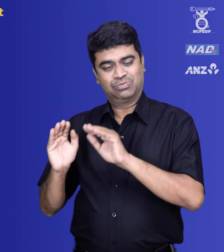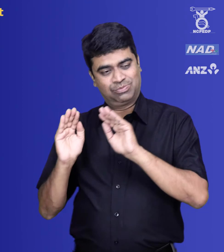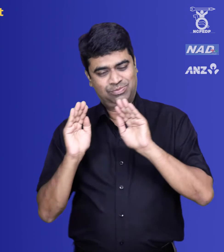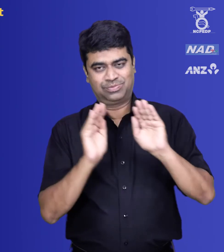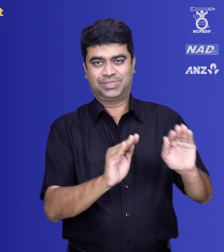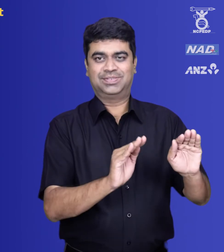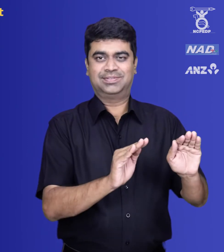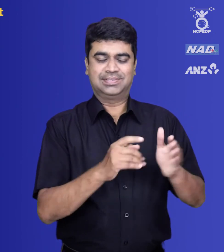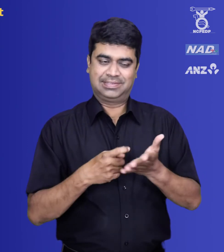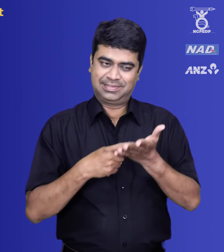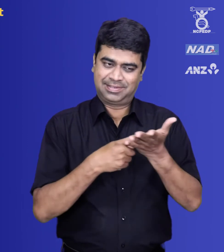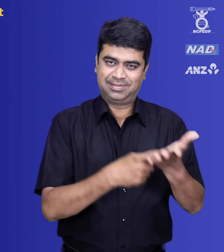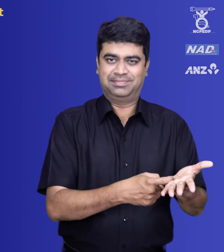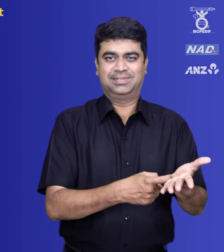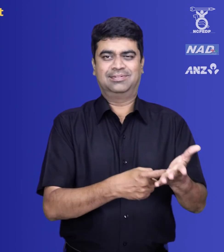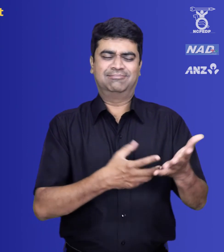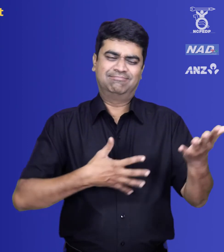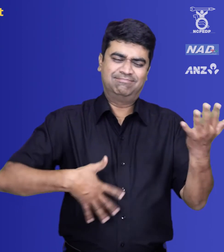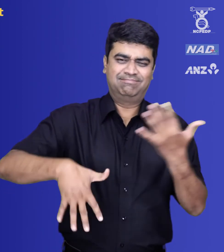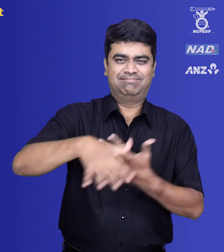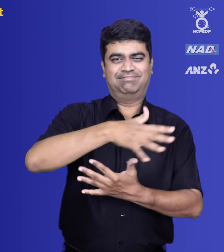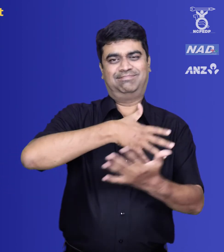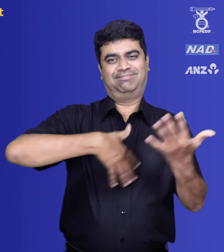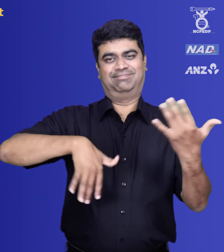contribution and respect.